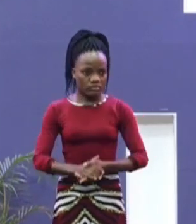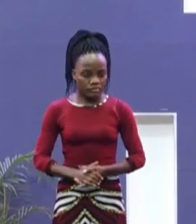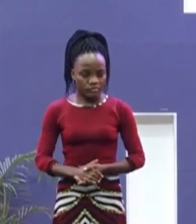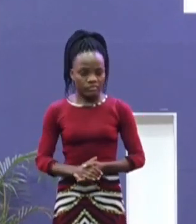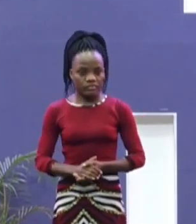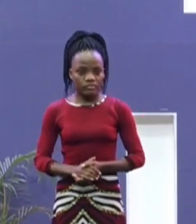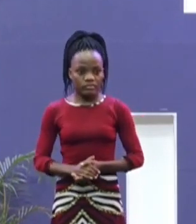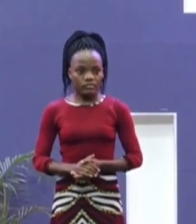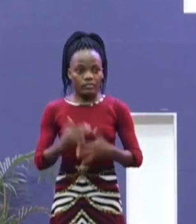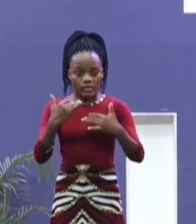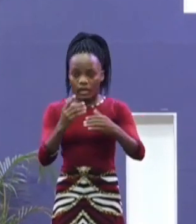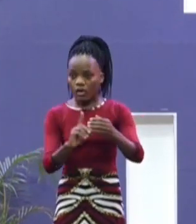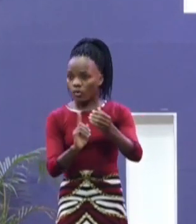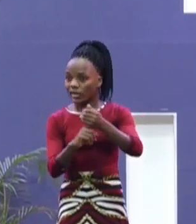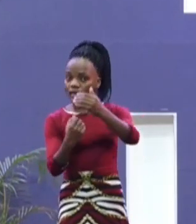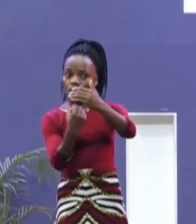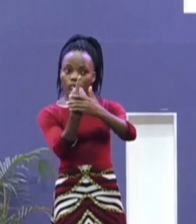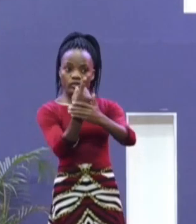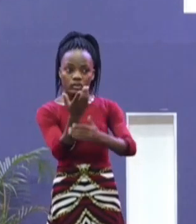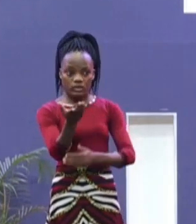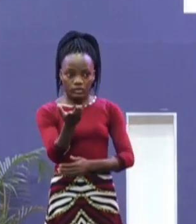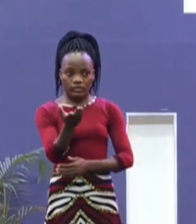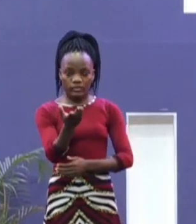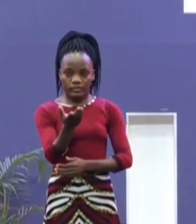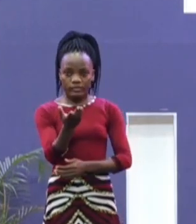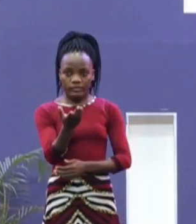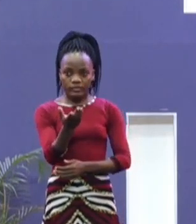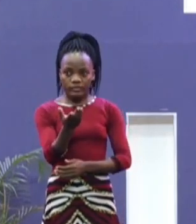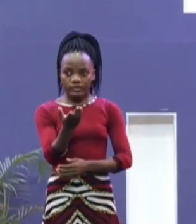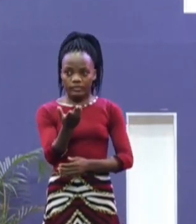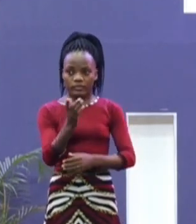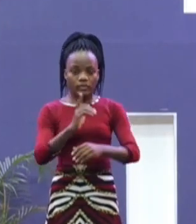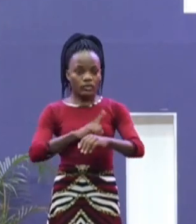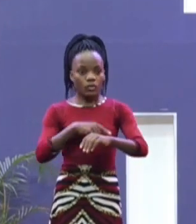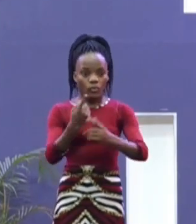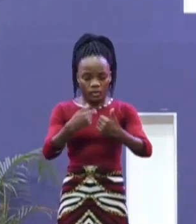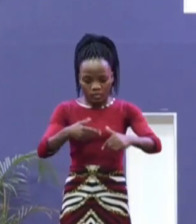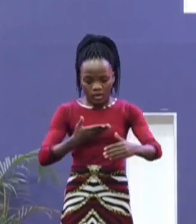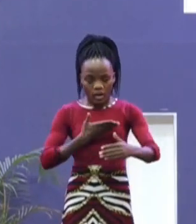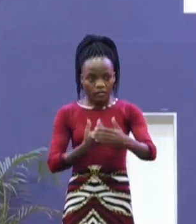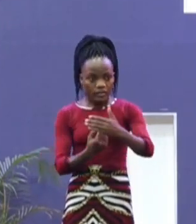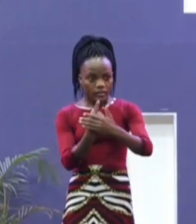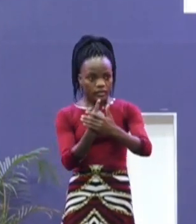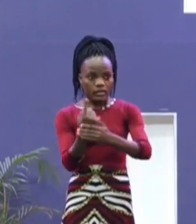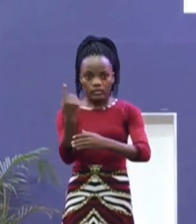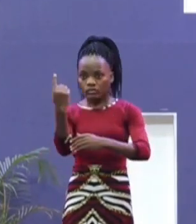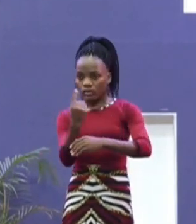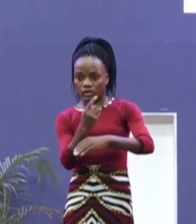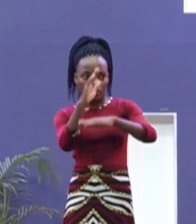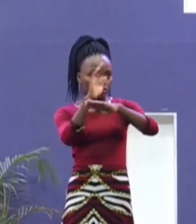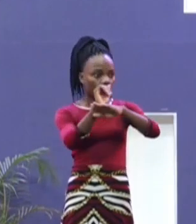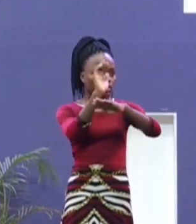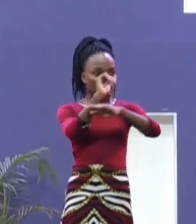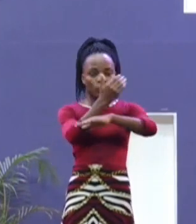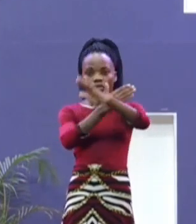So, take the opportunity. No recho wetu alira omukisa guno. When we still have the chance to call upon the name of the Lord. Ngatucha